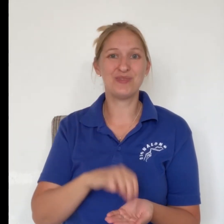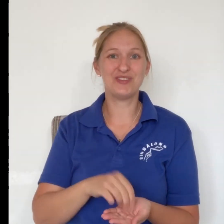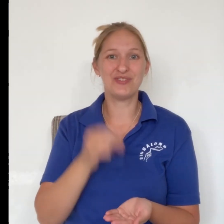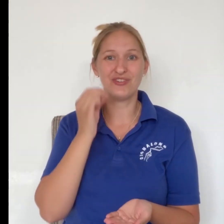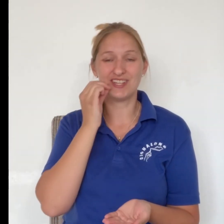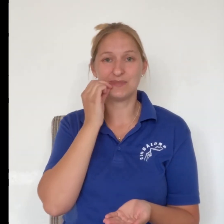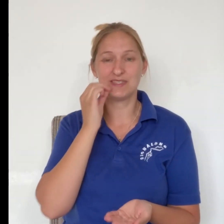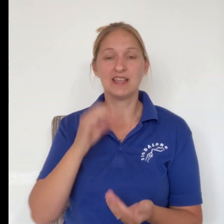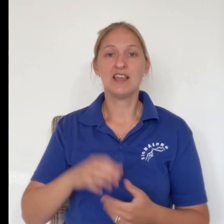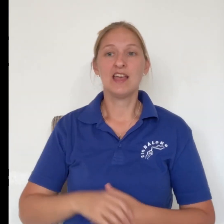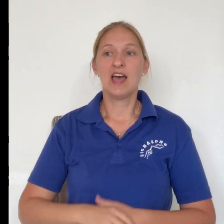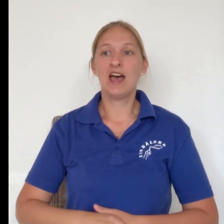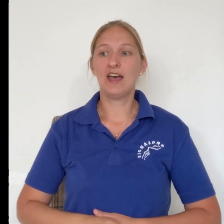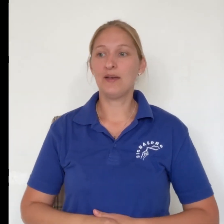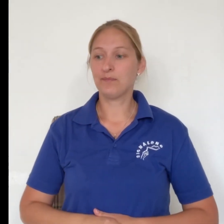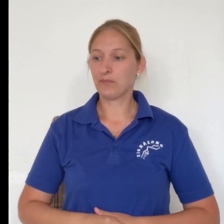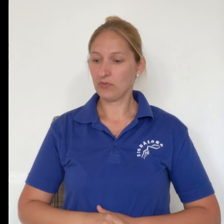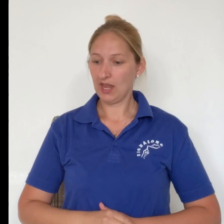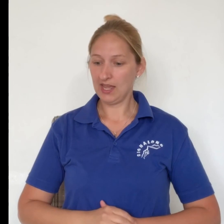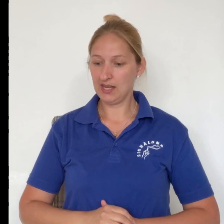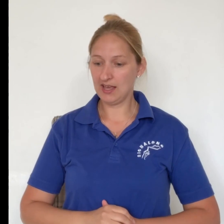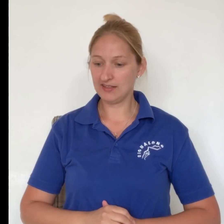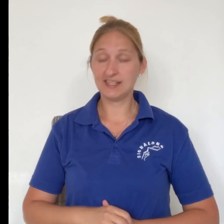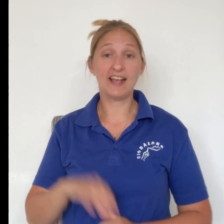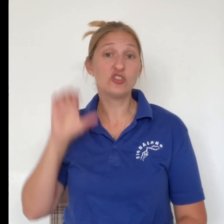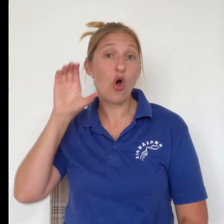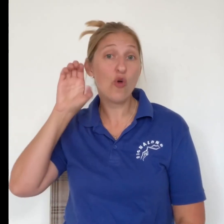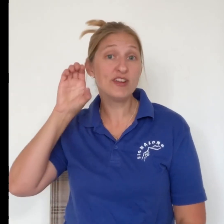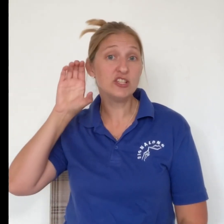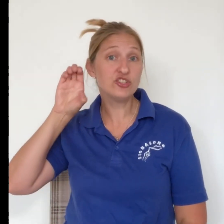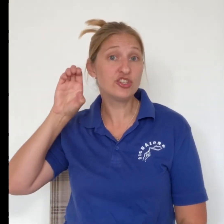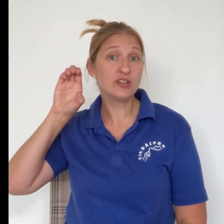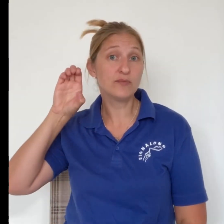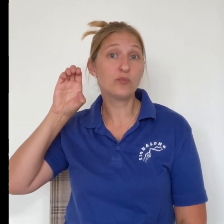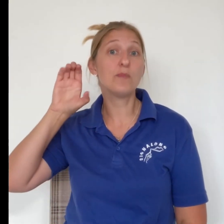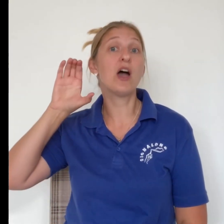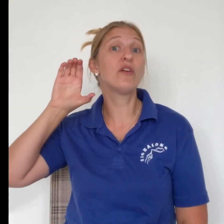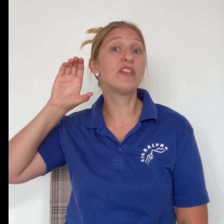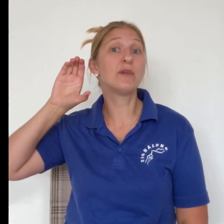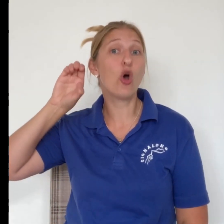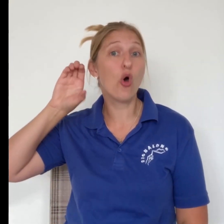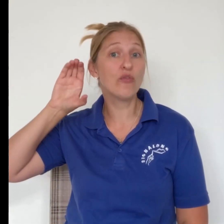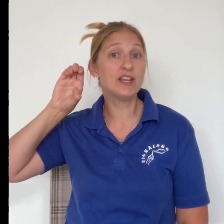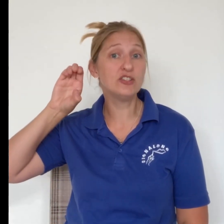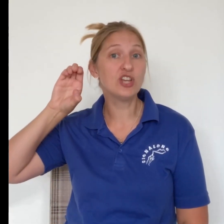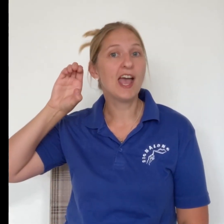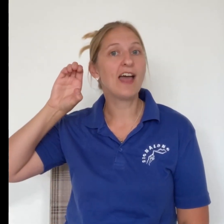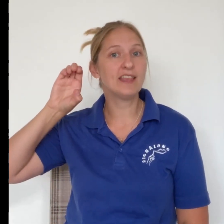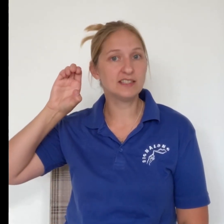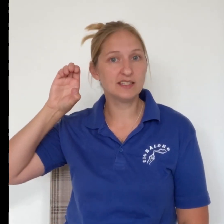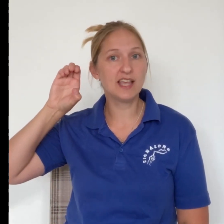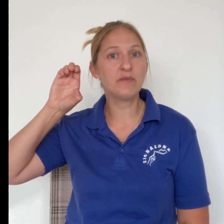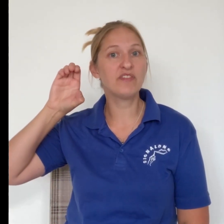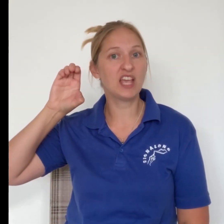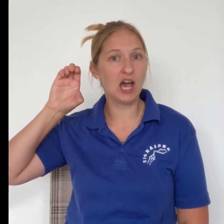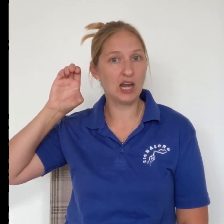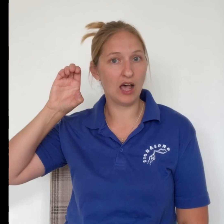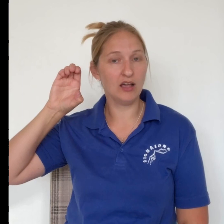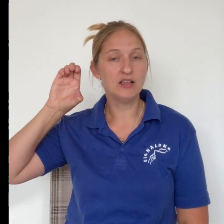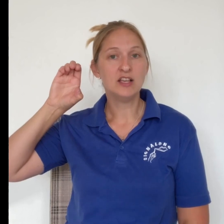your crisps. Any other snacks? Orange, we might offer them an orange, and that's the same for the colour. So